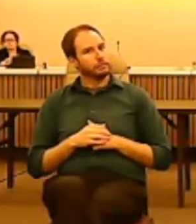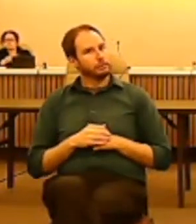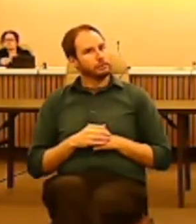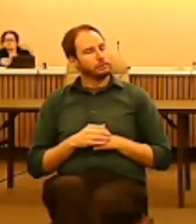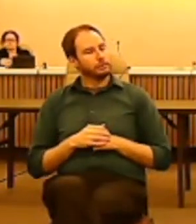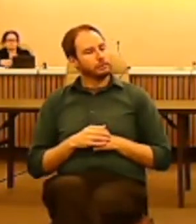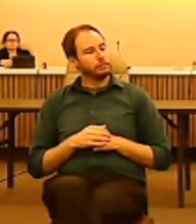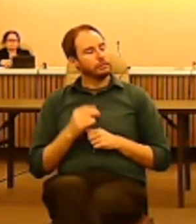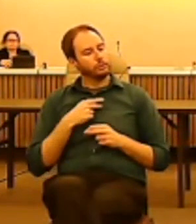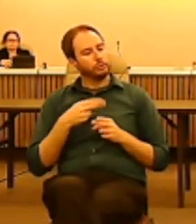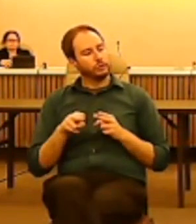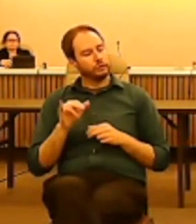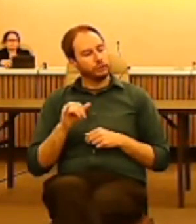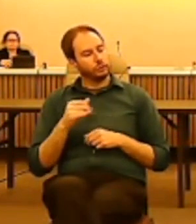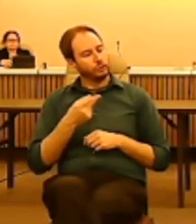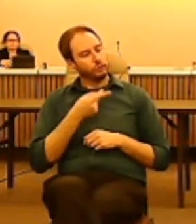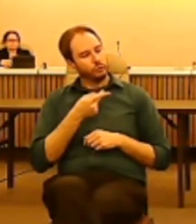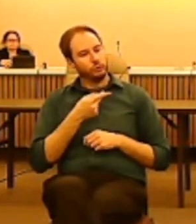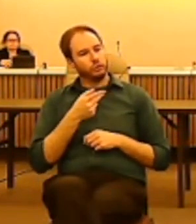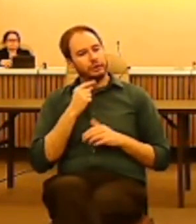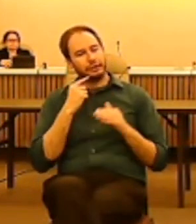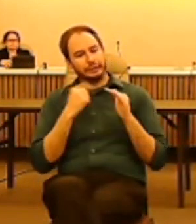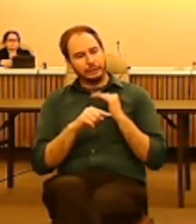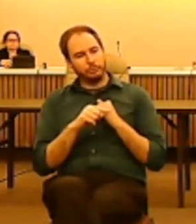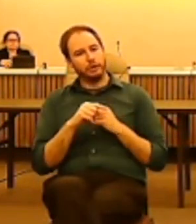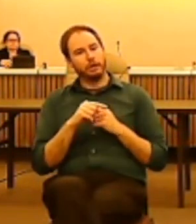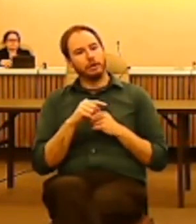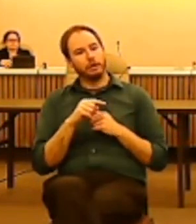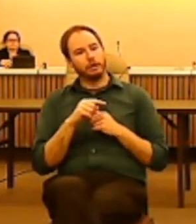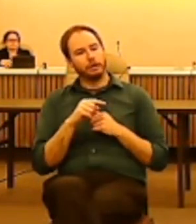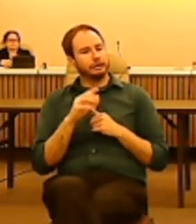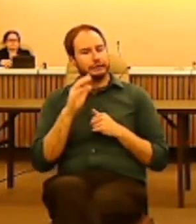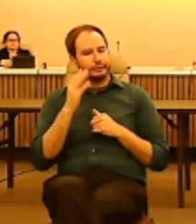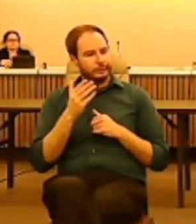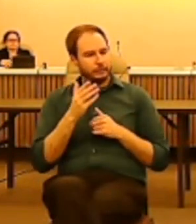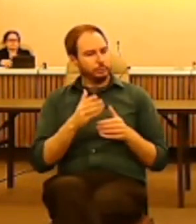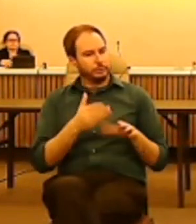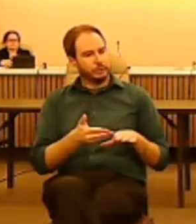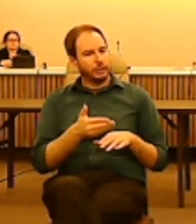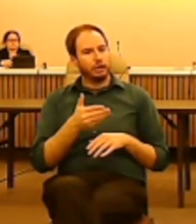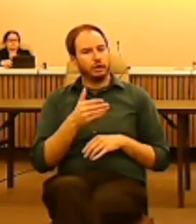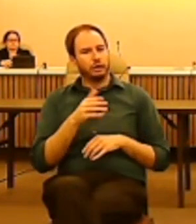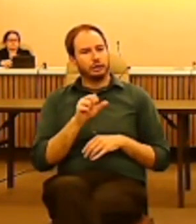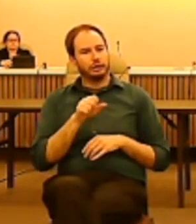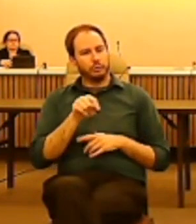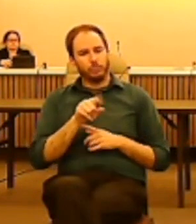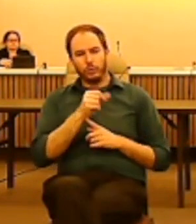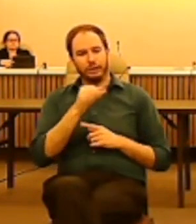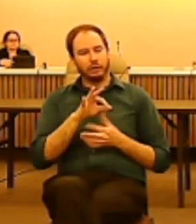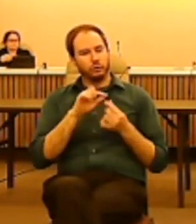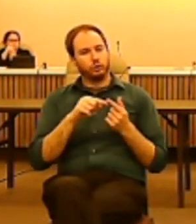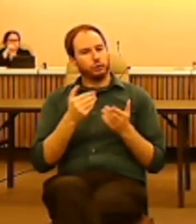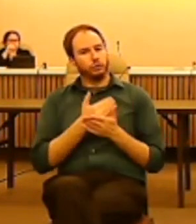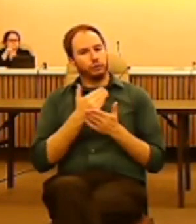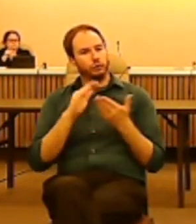just briefly, you and I had an email discussion. It kind of hit a dead end in September 2019 about a new